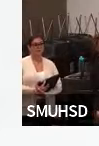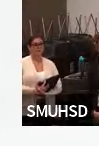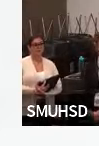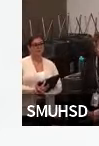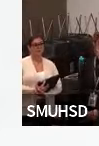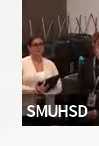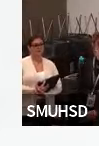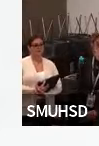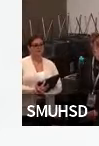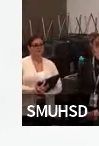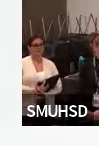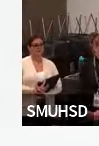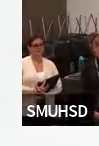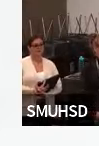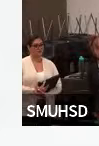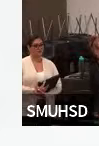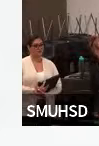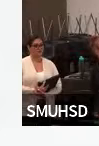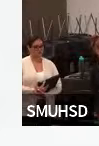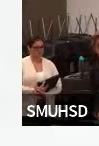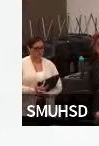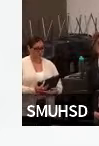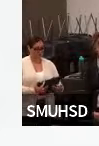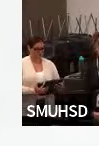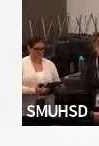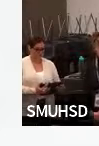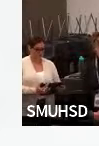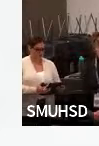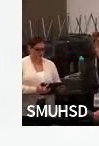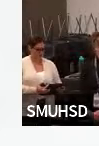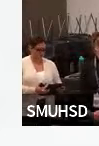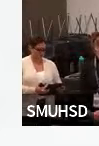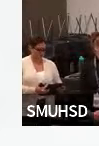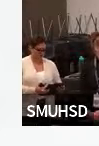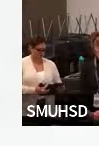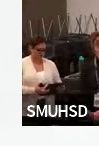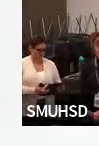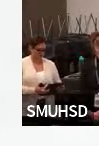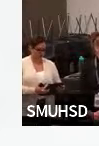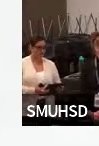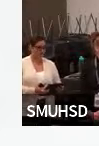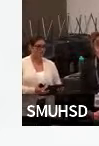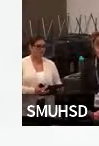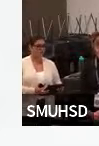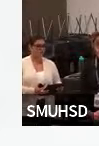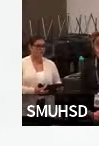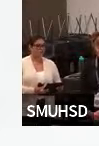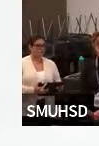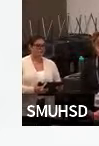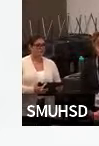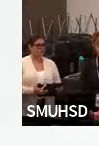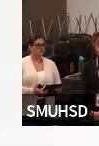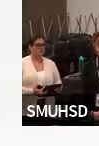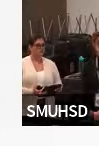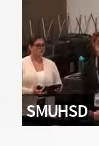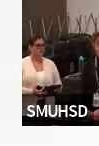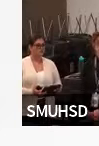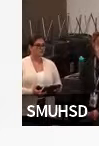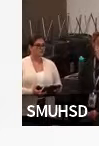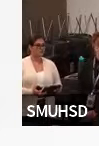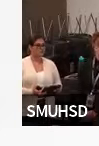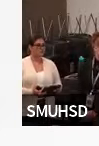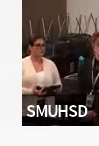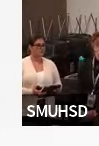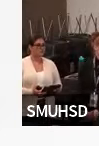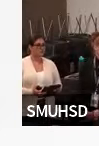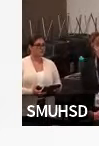that we started this year were a parent group, a parent guardian group for parents whose students got